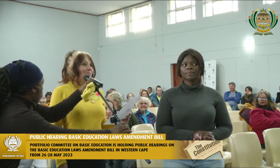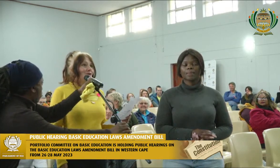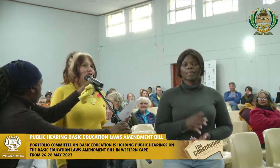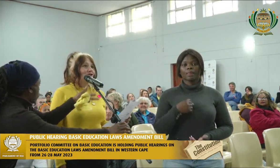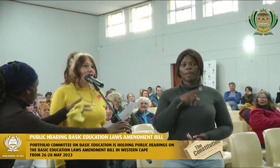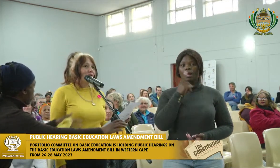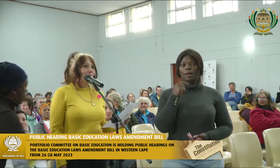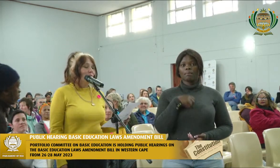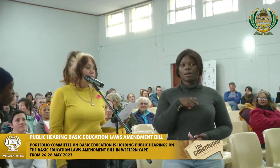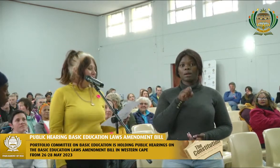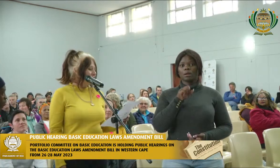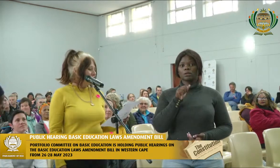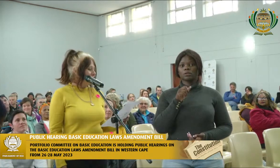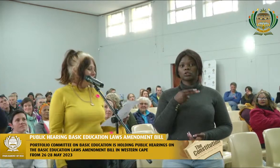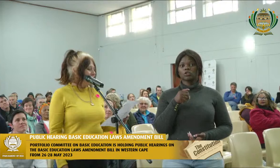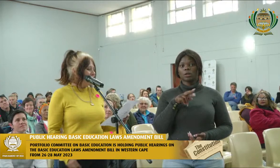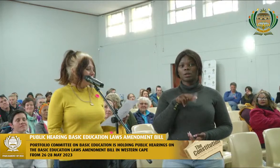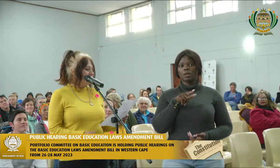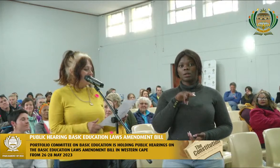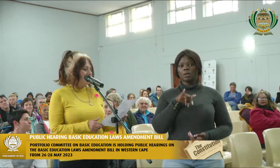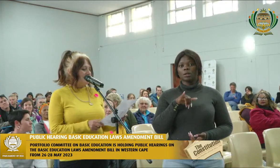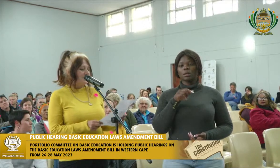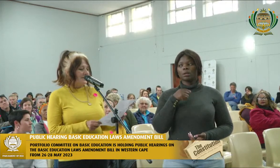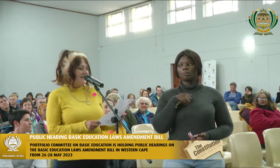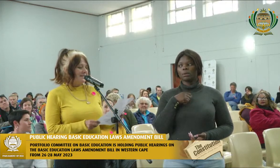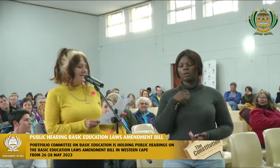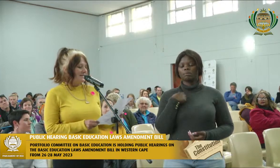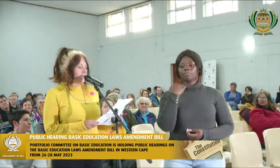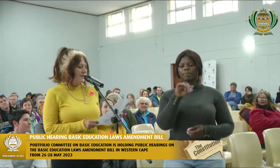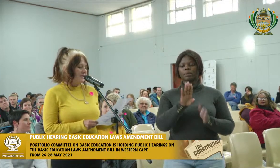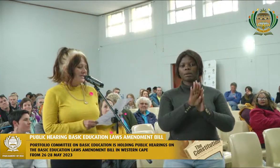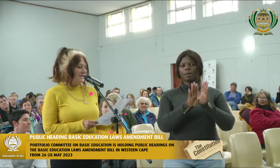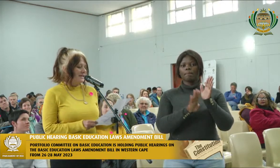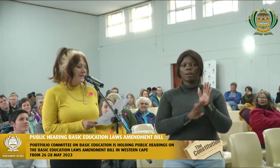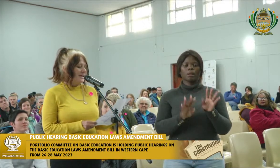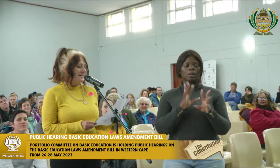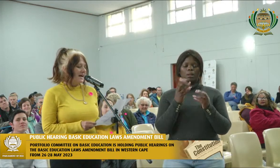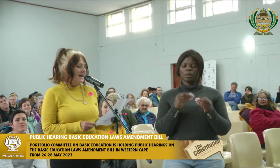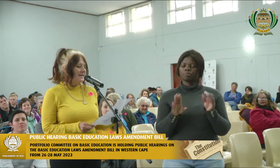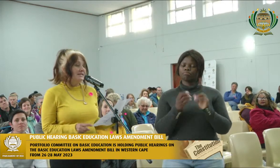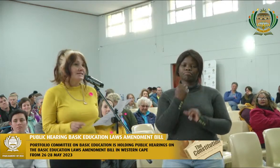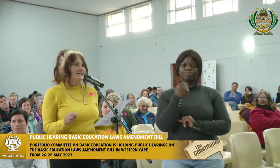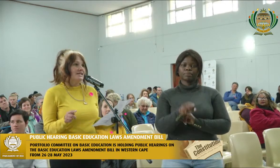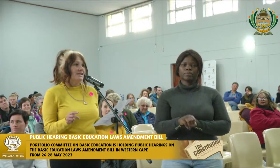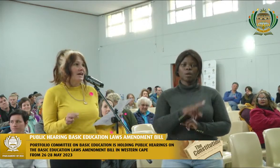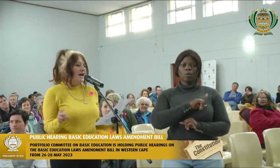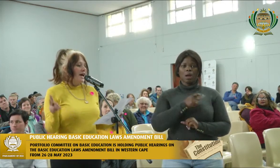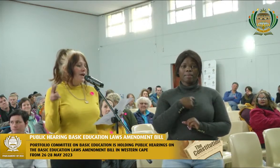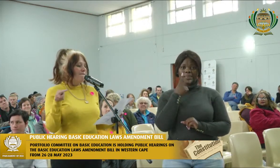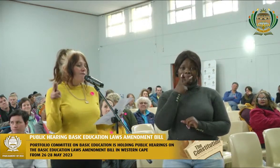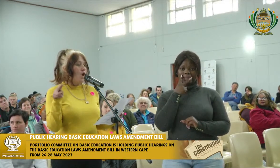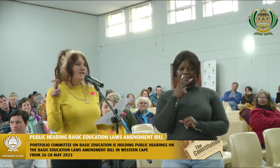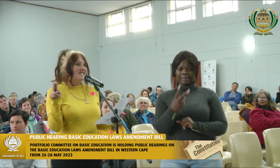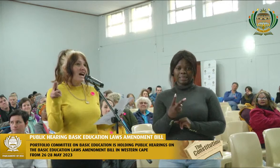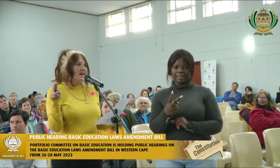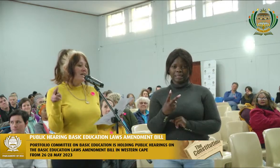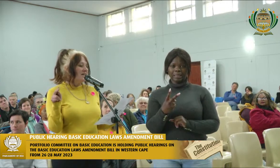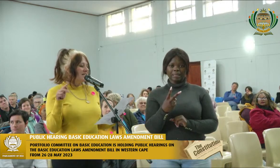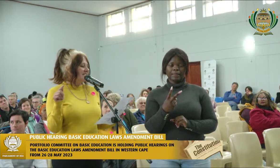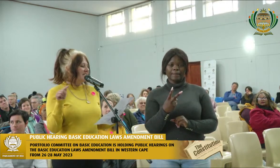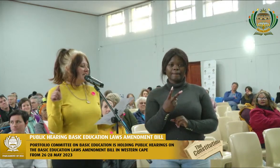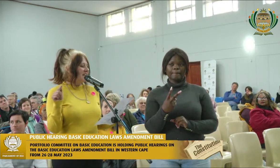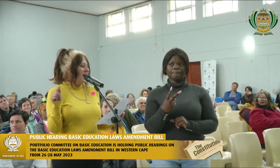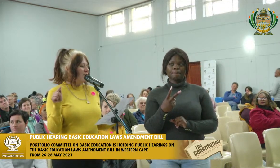My name is Sharon Porter, and I reject this bill in its entirety in that I can see a forked